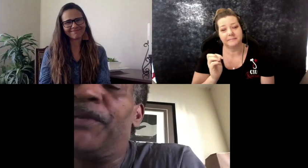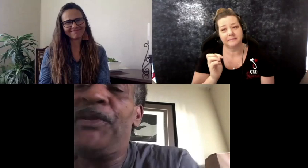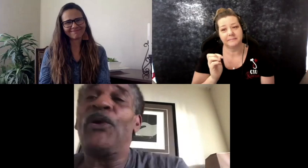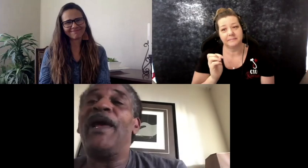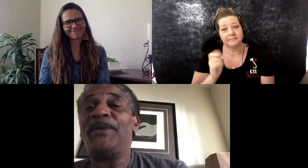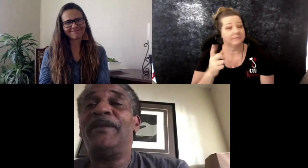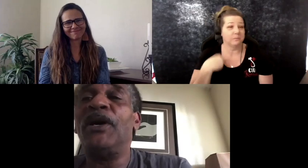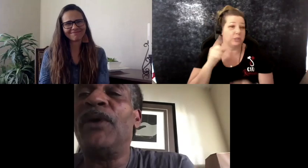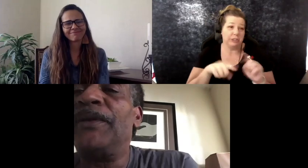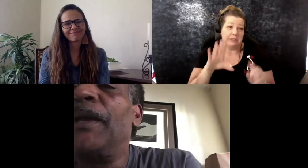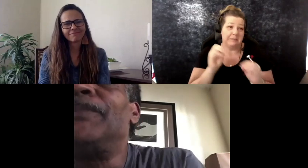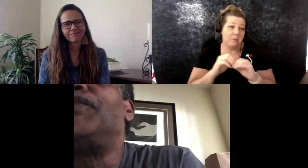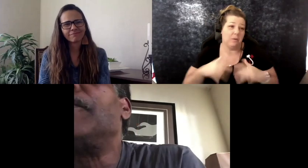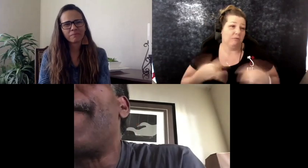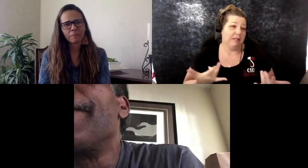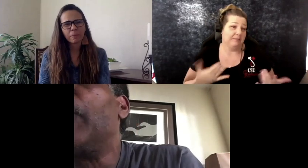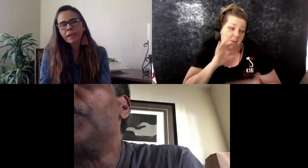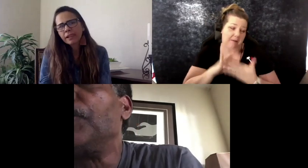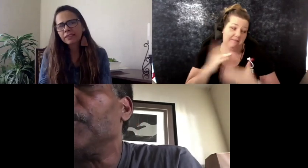we couldn't be more happy, my wife and I.